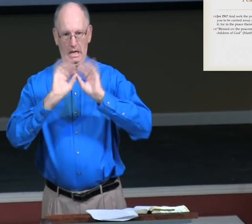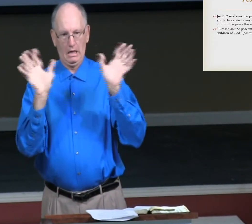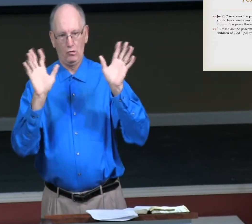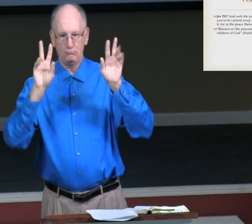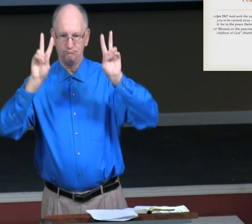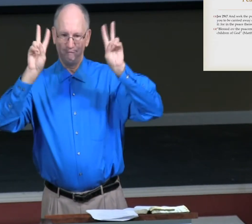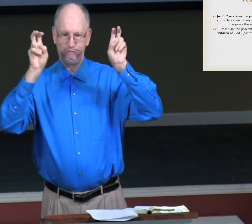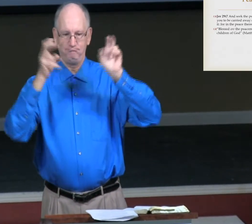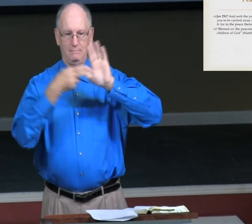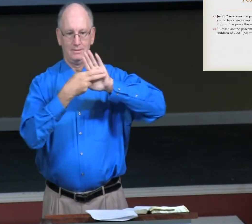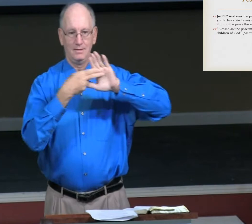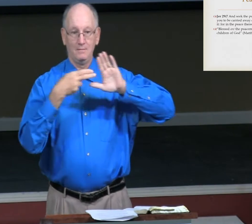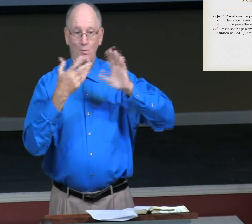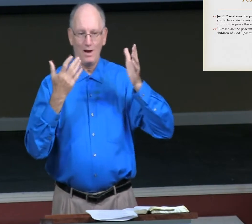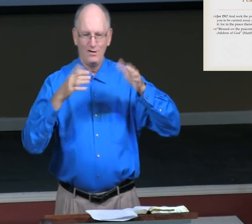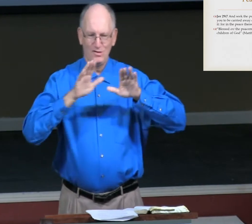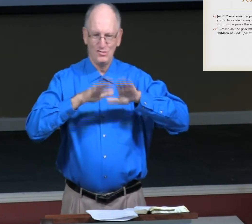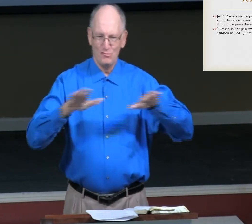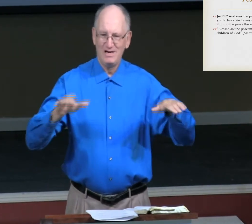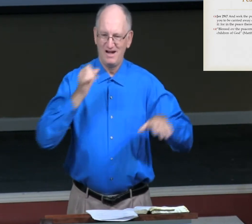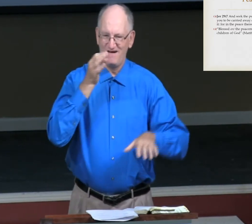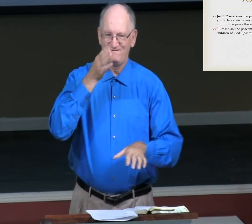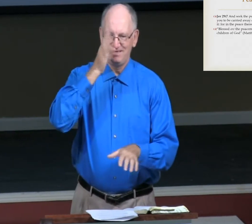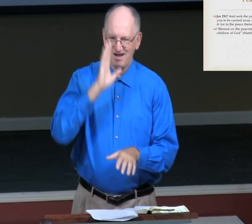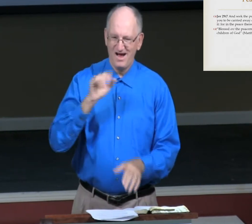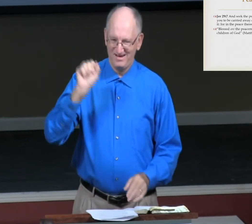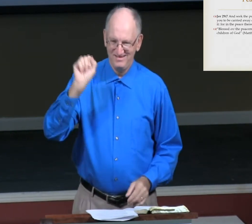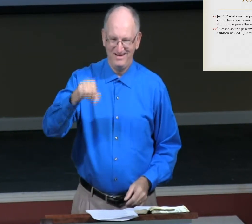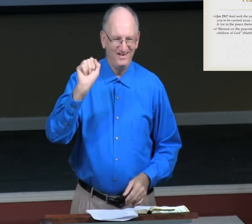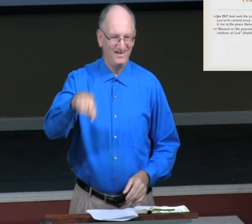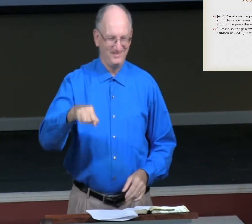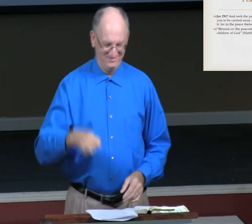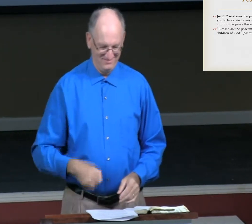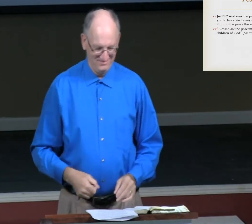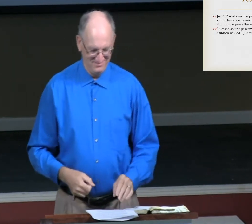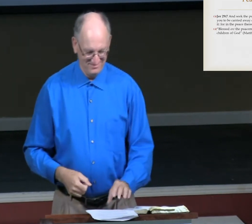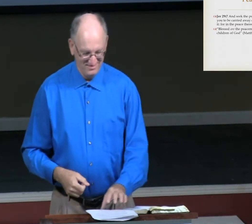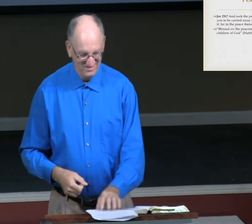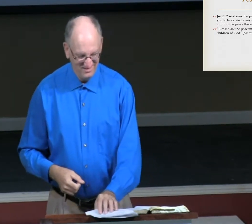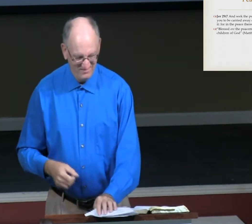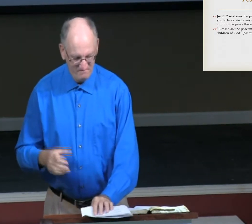it means that you are a child of God.